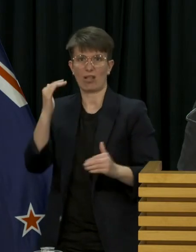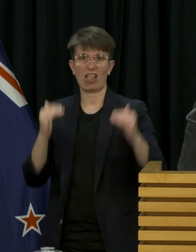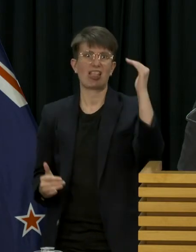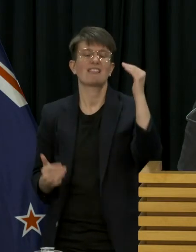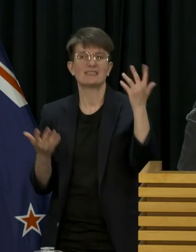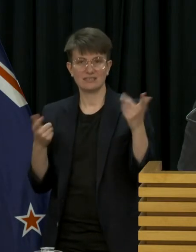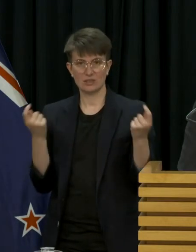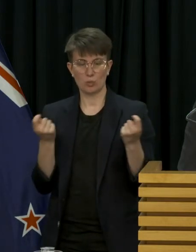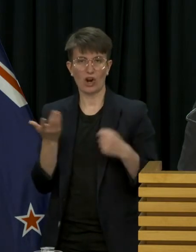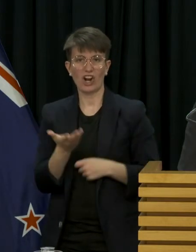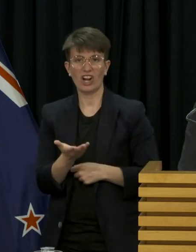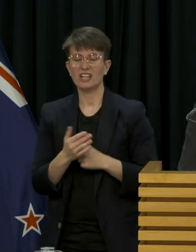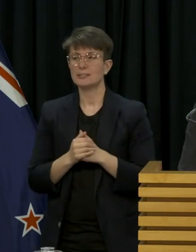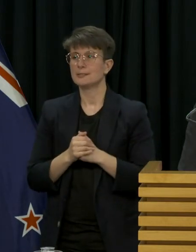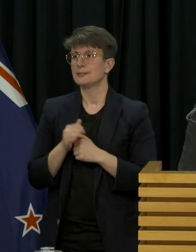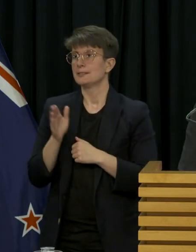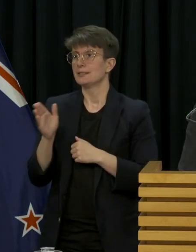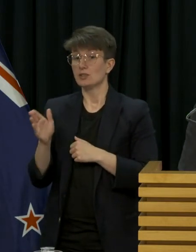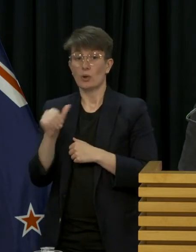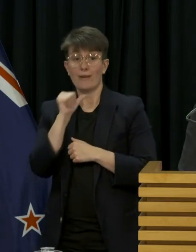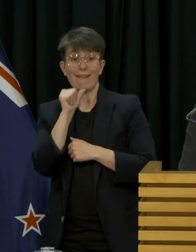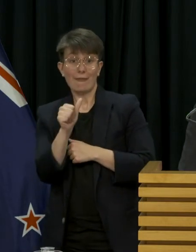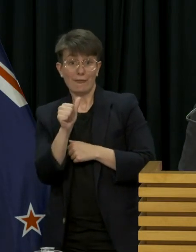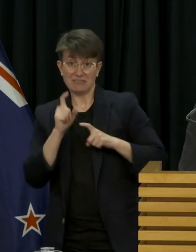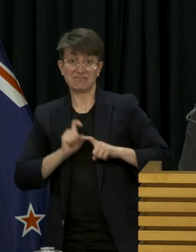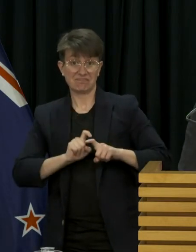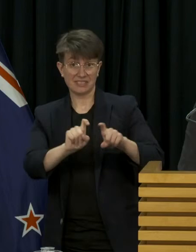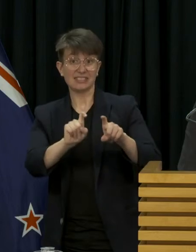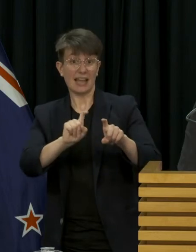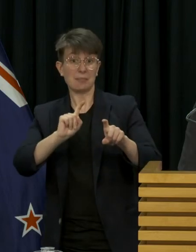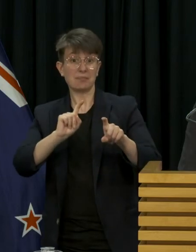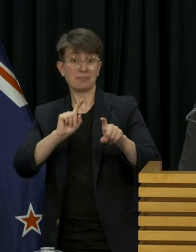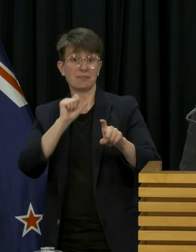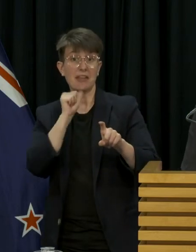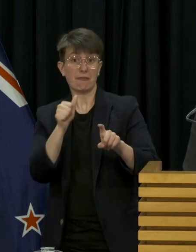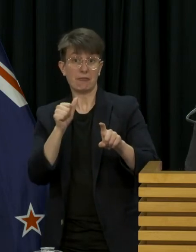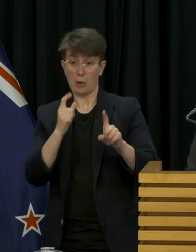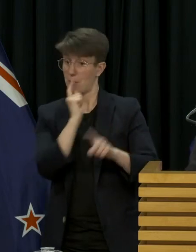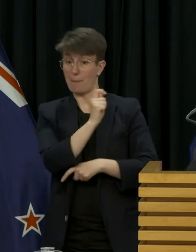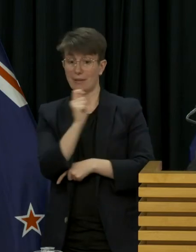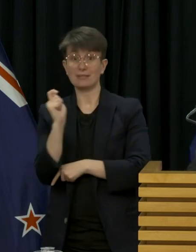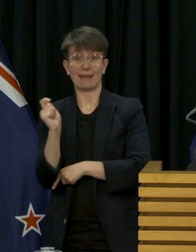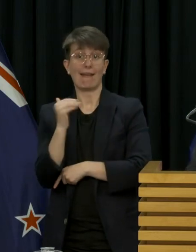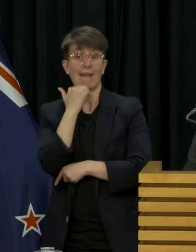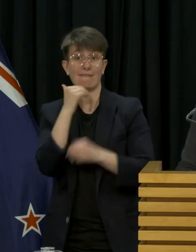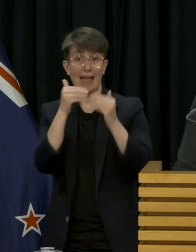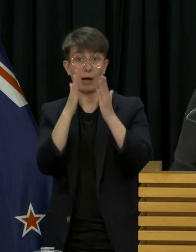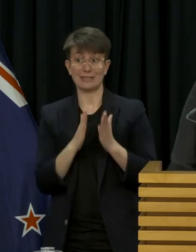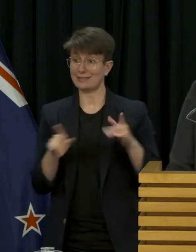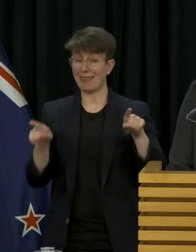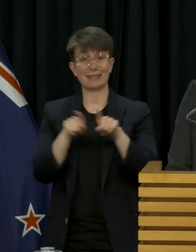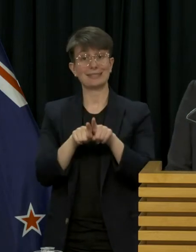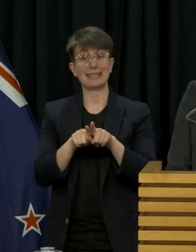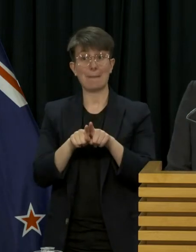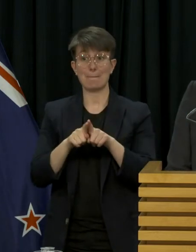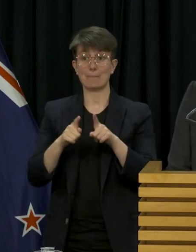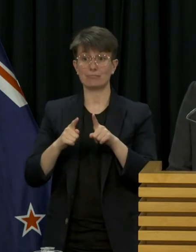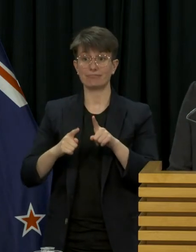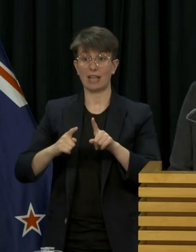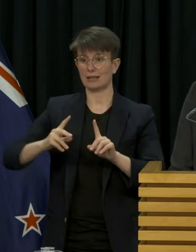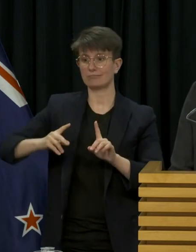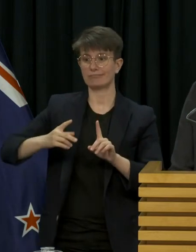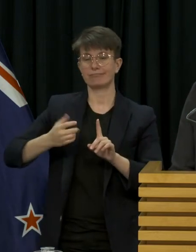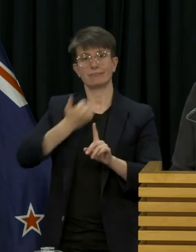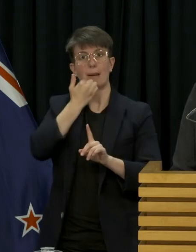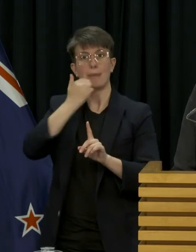be able to have cleared the waiting list by now. If over that 9-year period they built at the rate that we are now building, we would have cleared that waiting